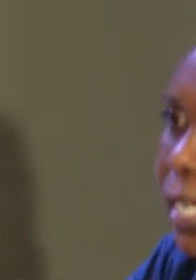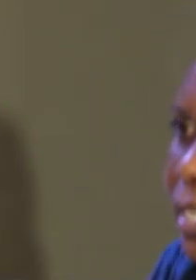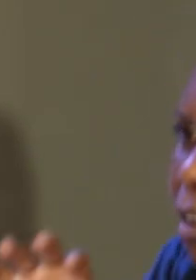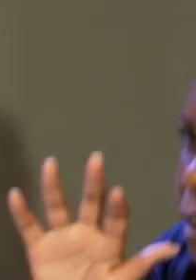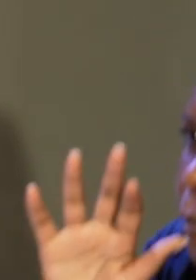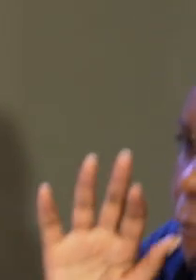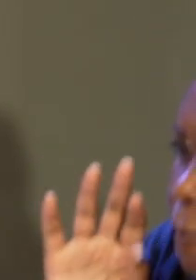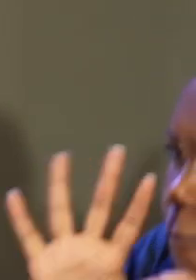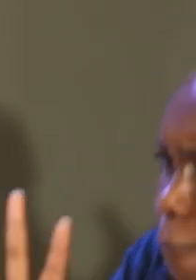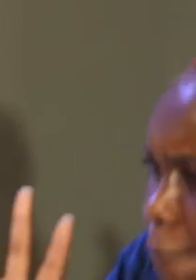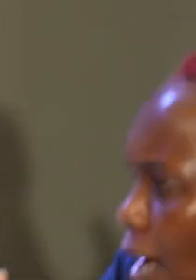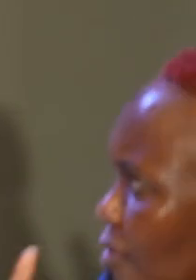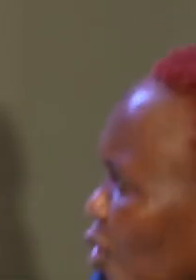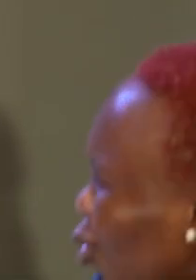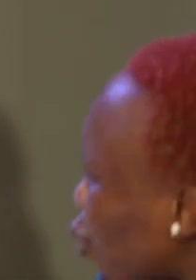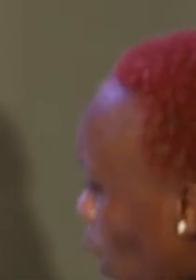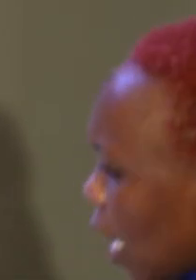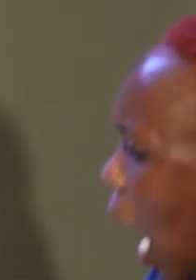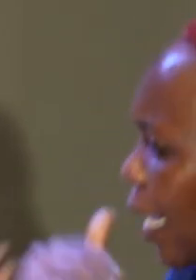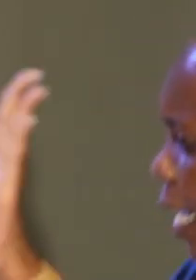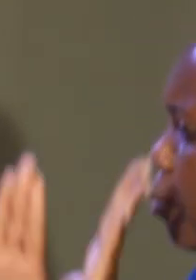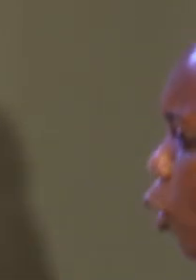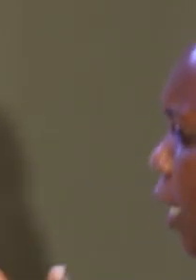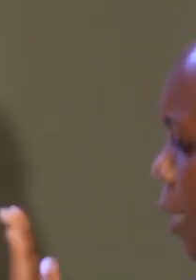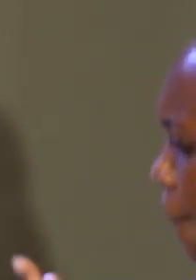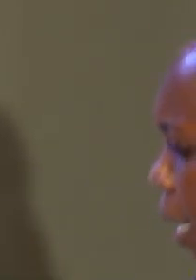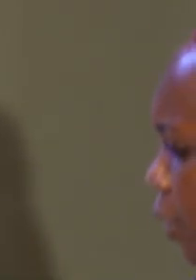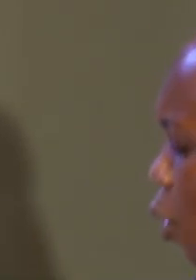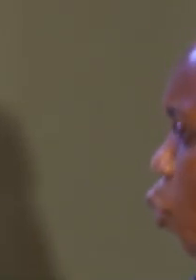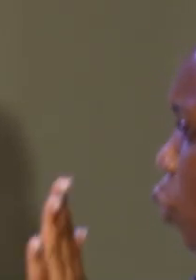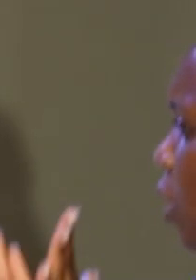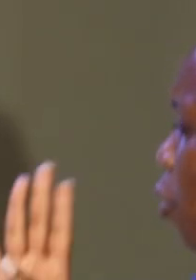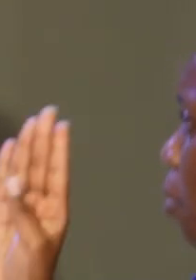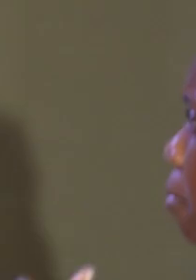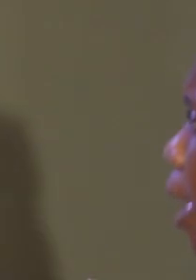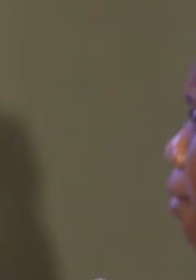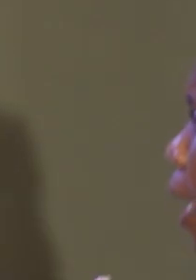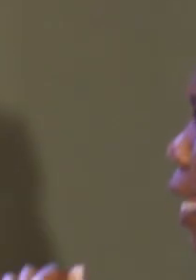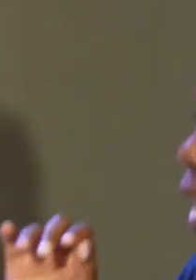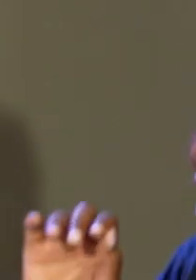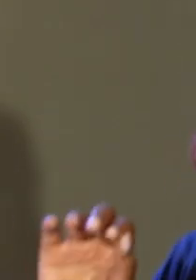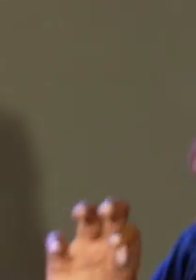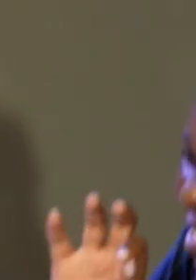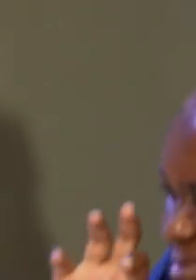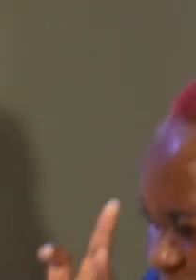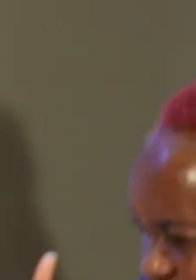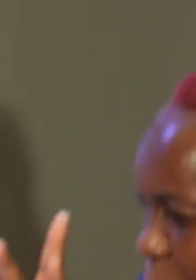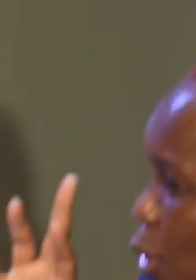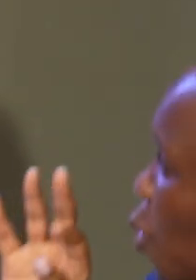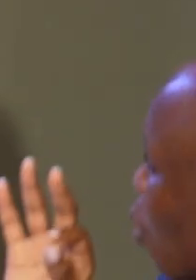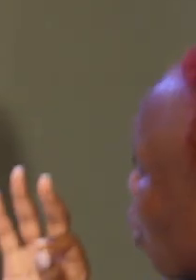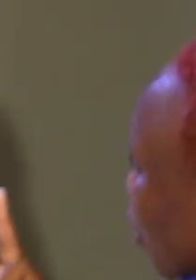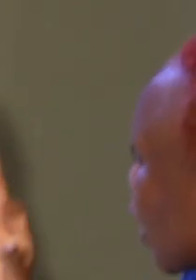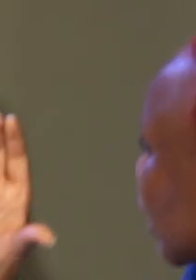2951, there is a very important component which was developed by the W3C under